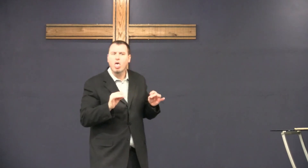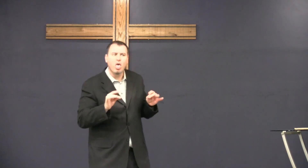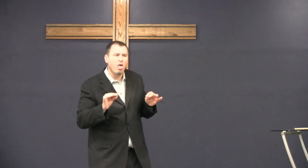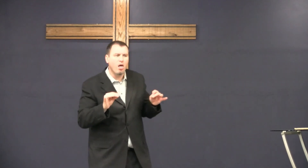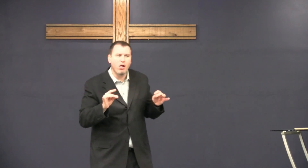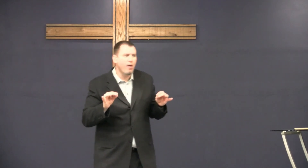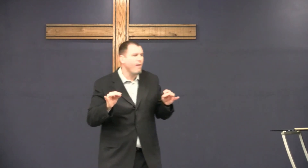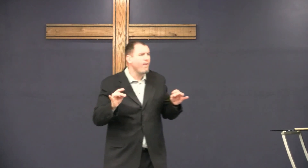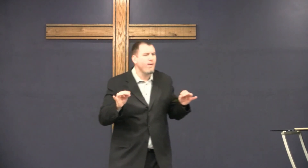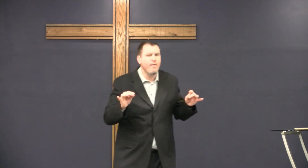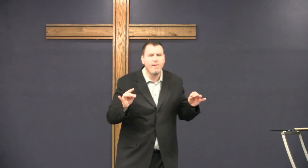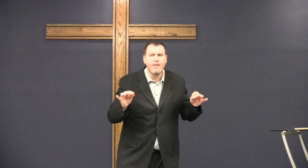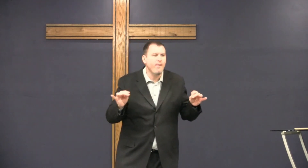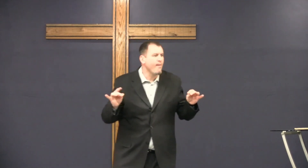yeah, word spread.